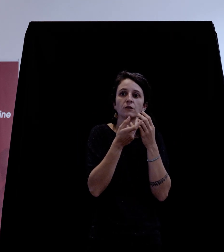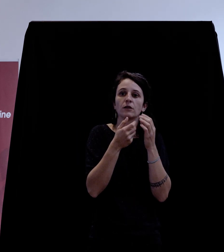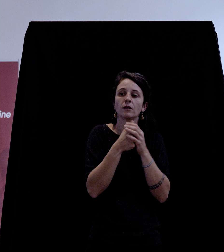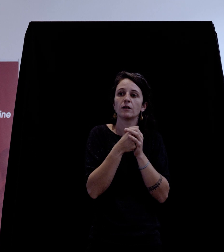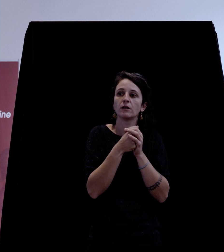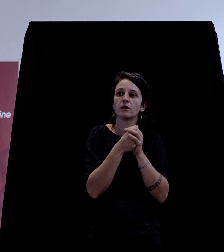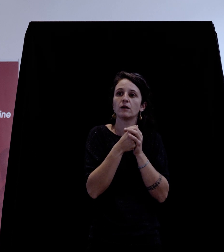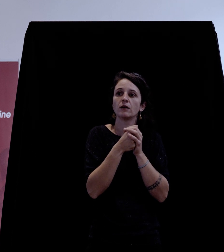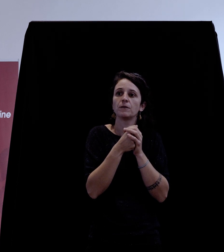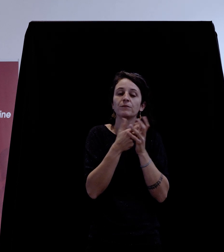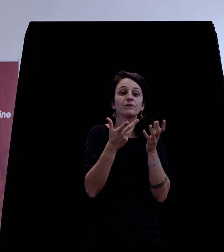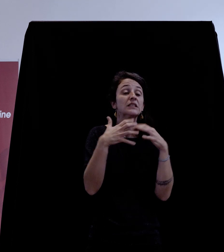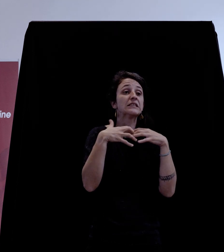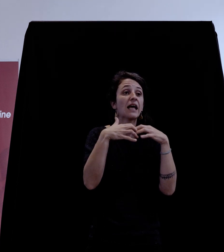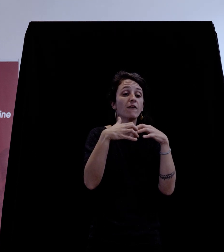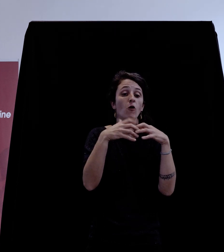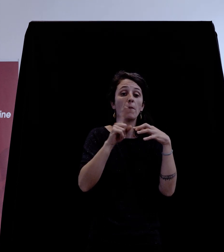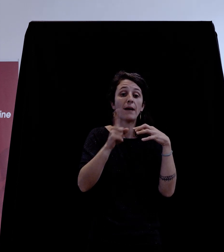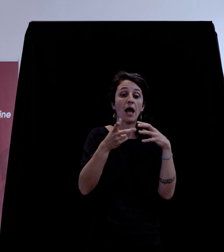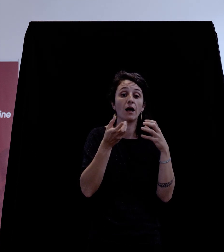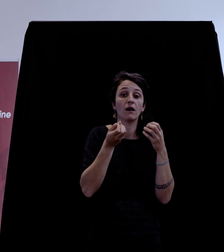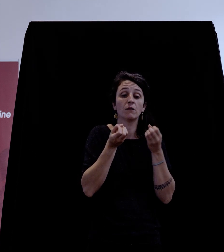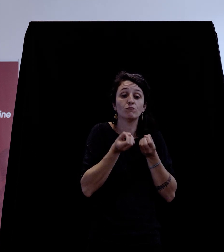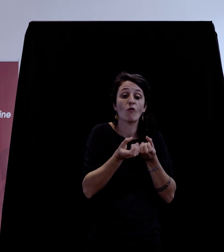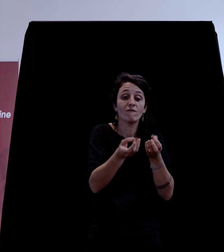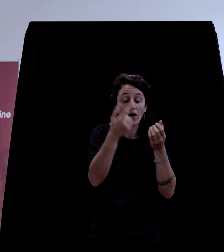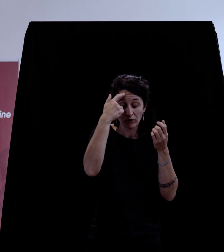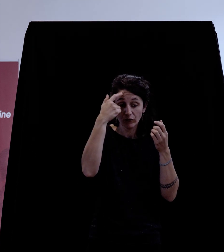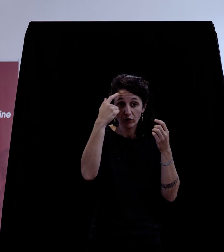to know something's going on out there. And